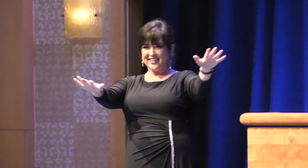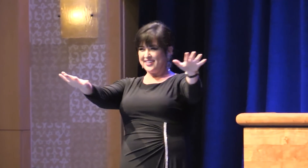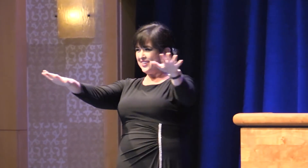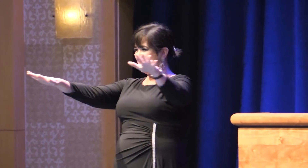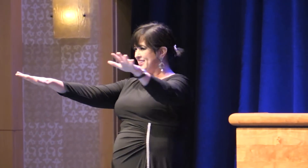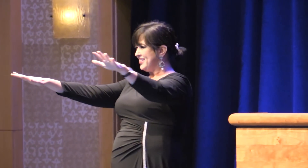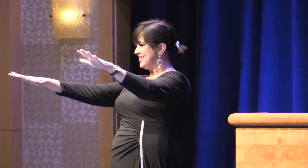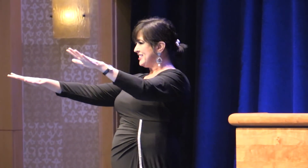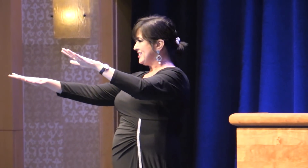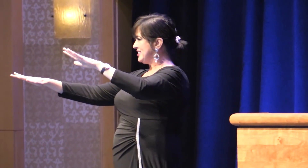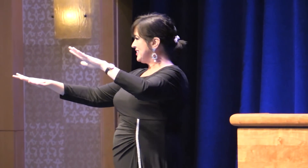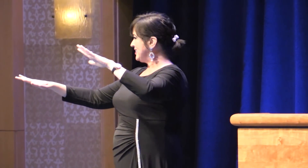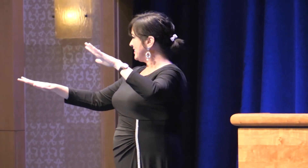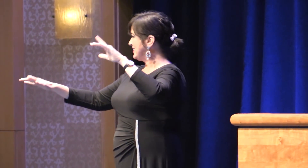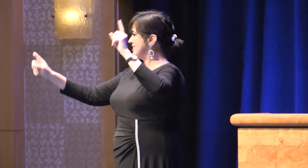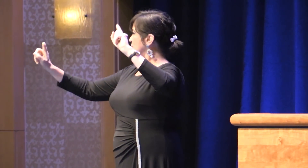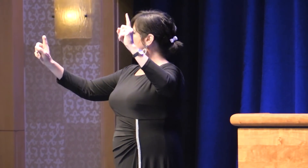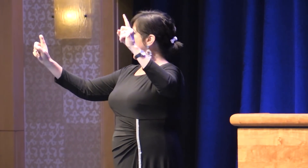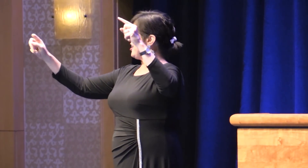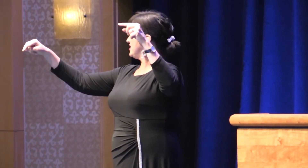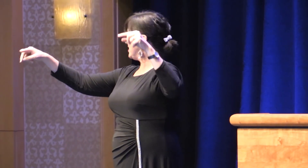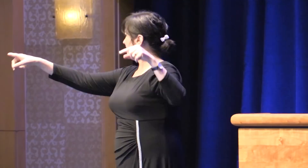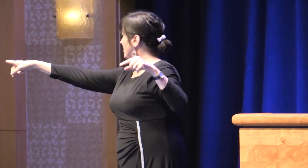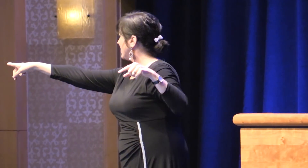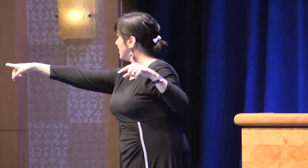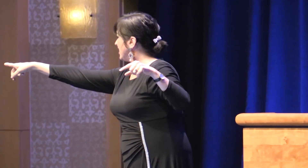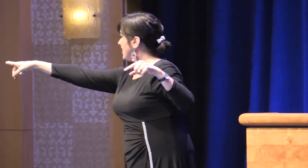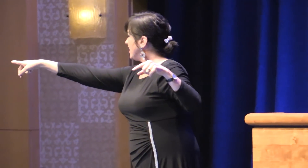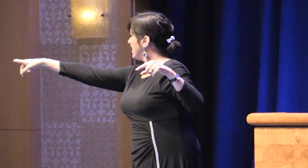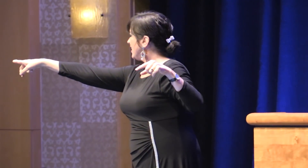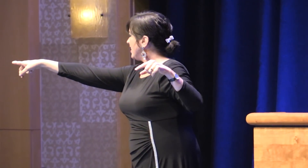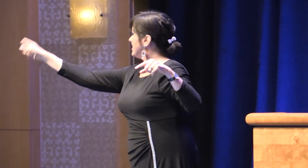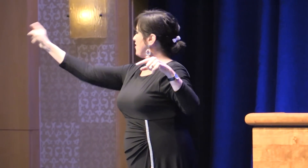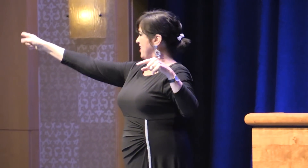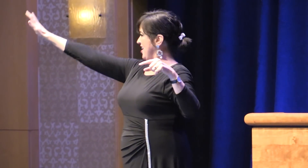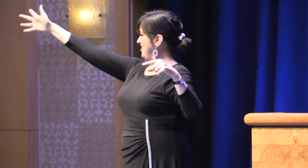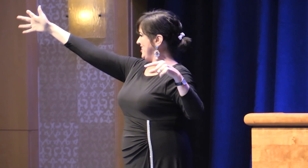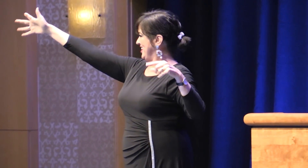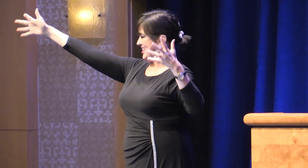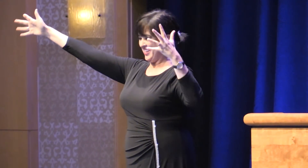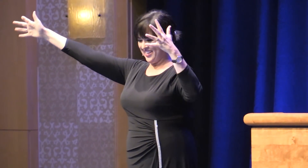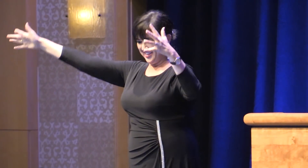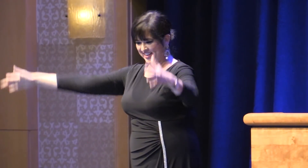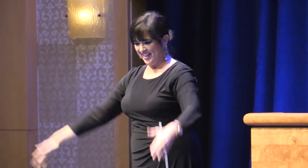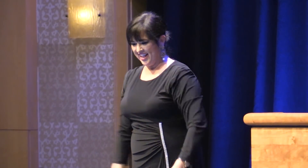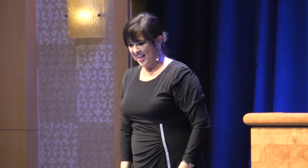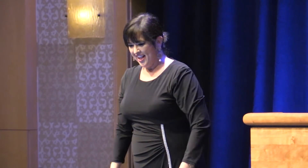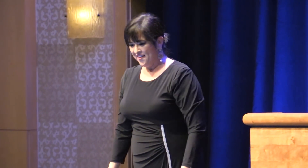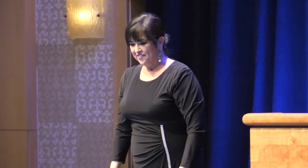Alan, are you here? Where are you? I know he's here somewhere this evening. There he is, sitting here off to my